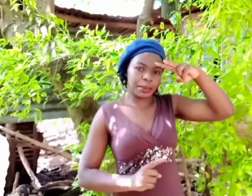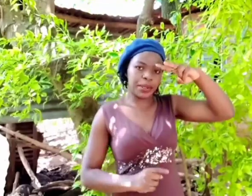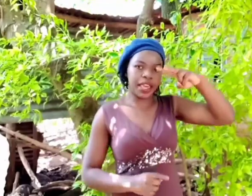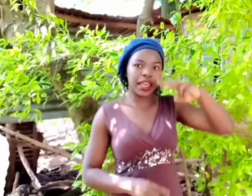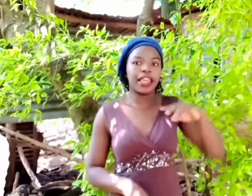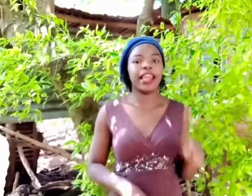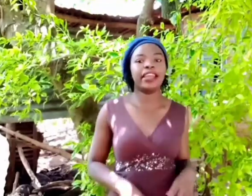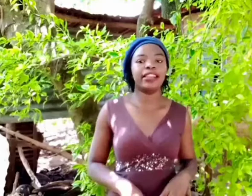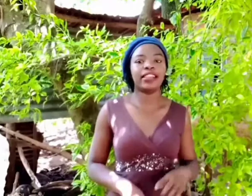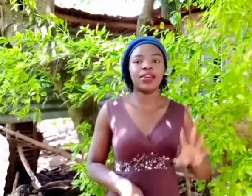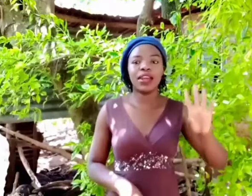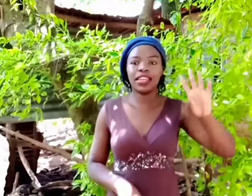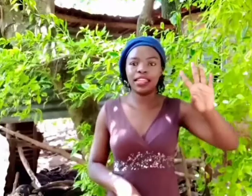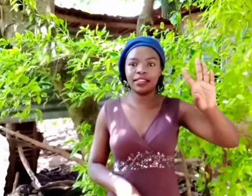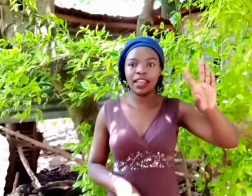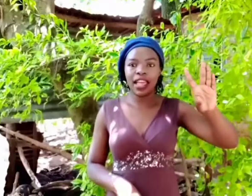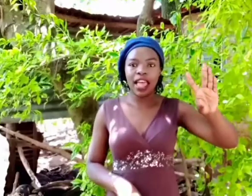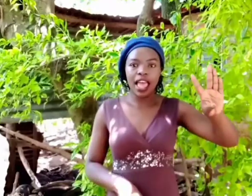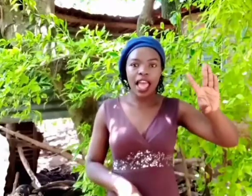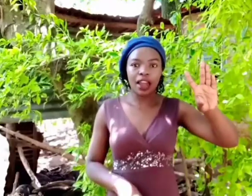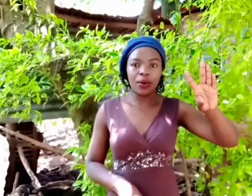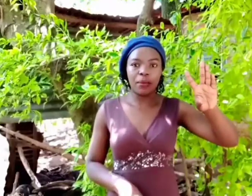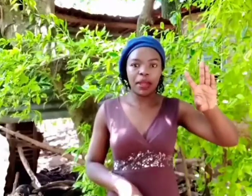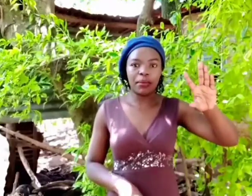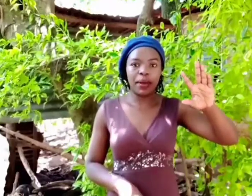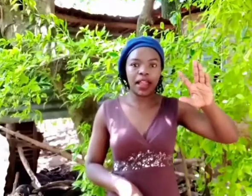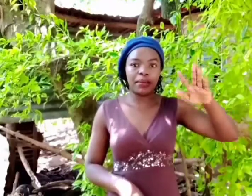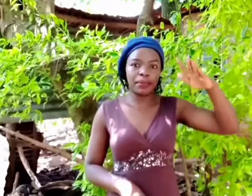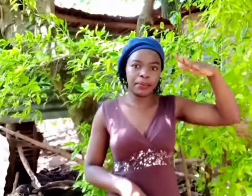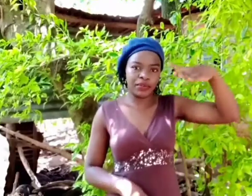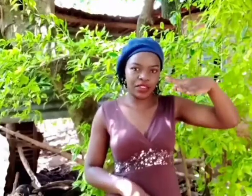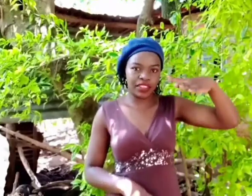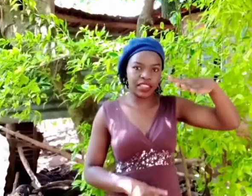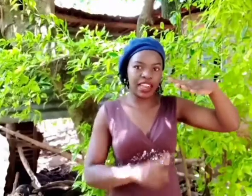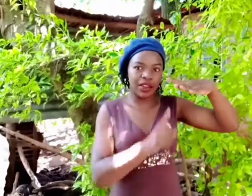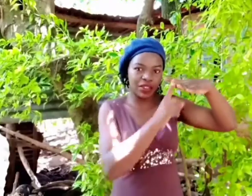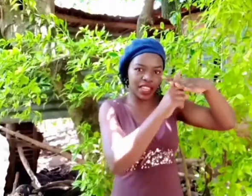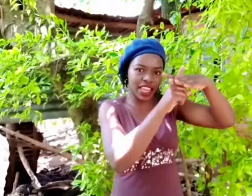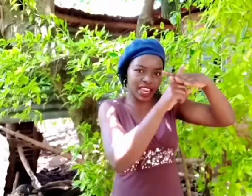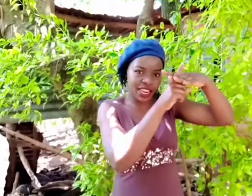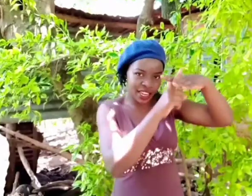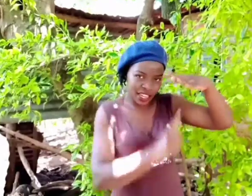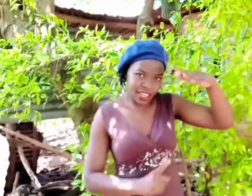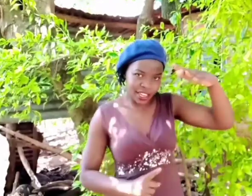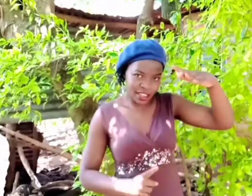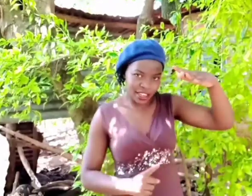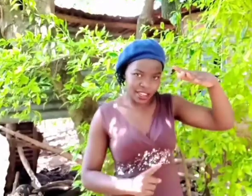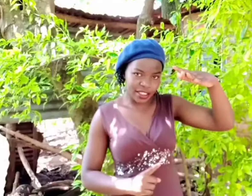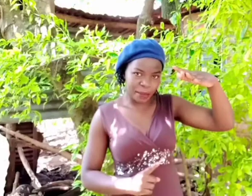Disappear. And the third one is an open palm facing down, then disappear.